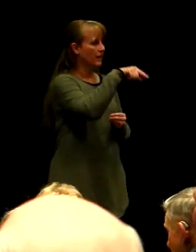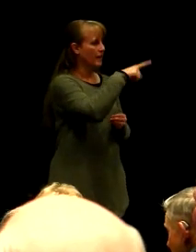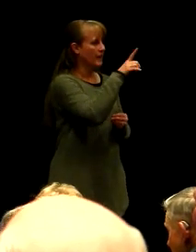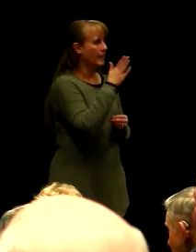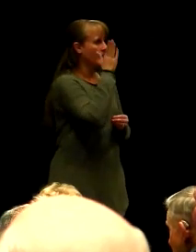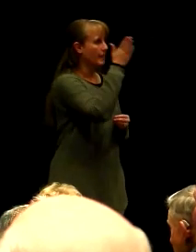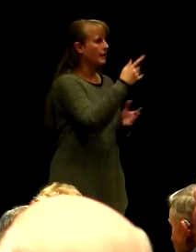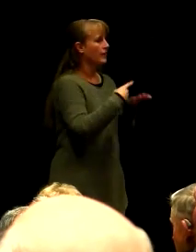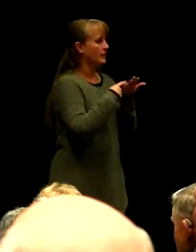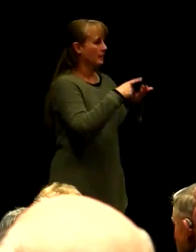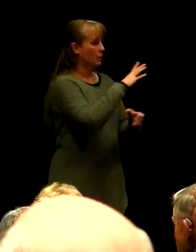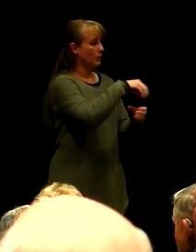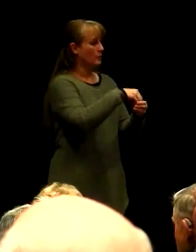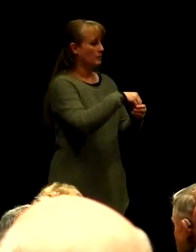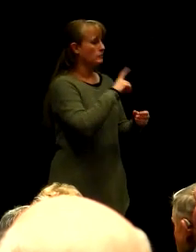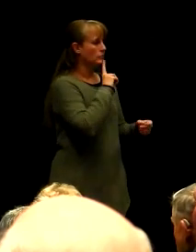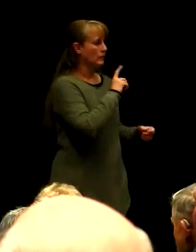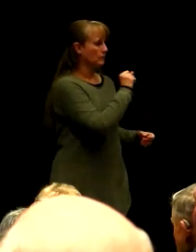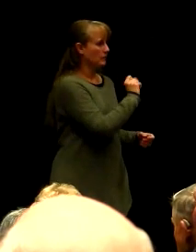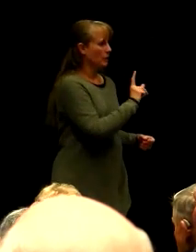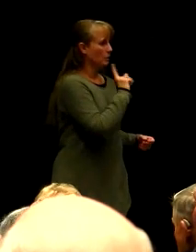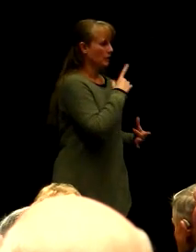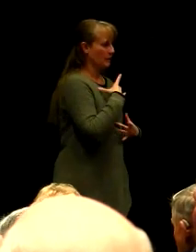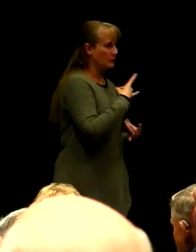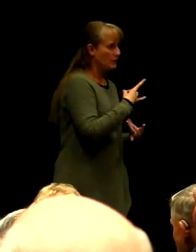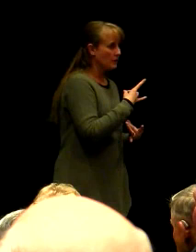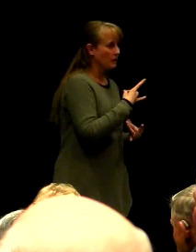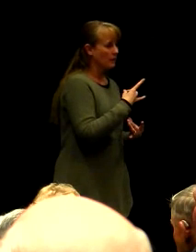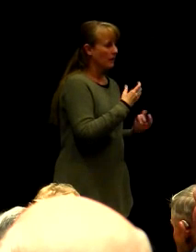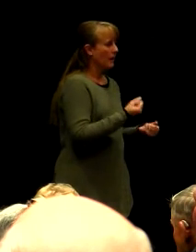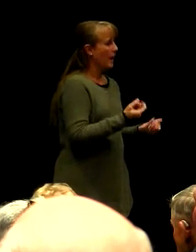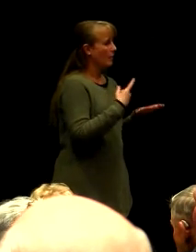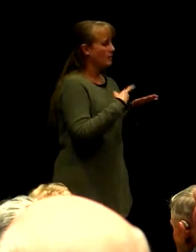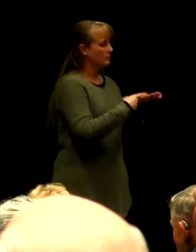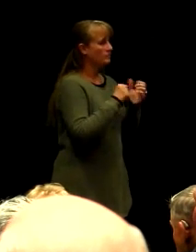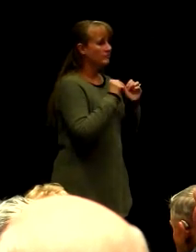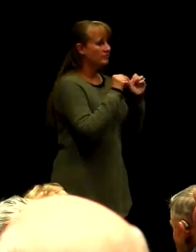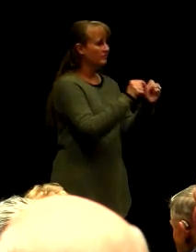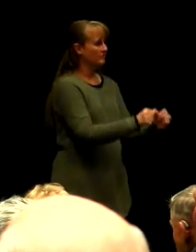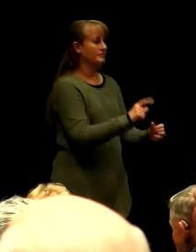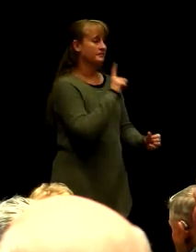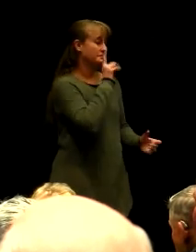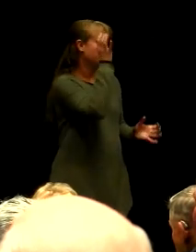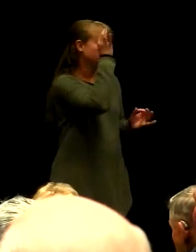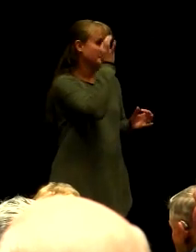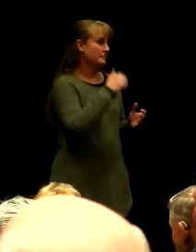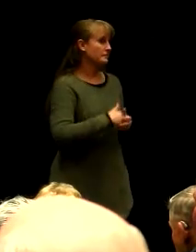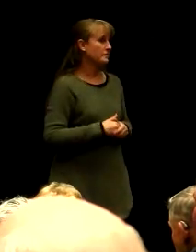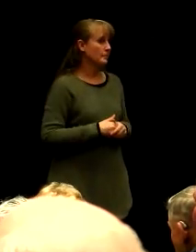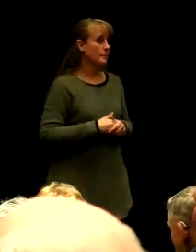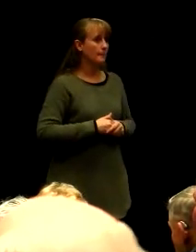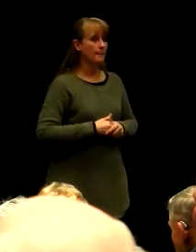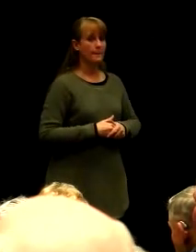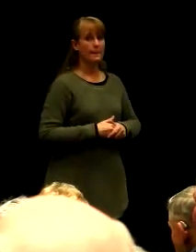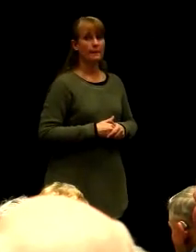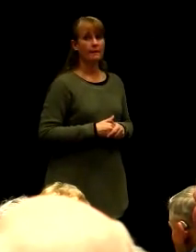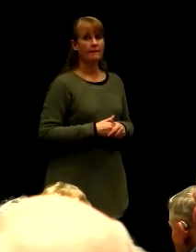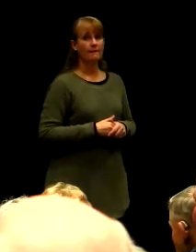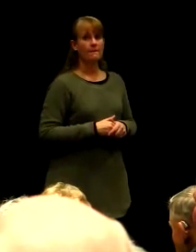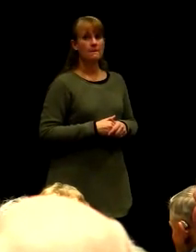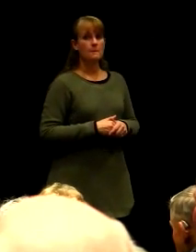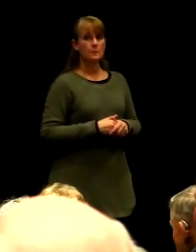which interested Kubrick a great deal. Where that went exactly, I'm not sure.